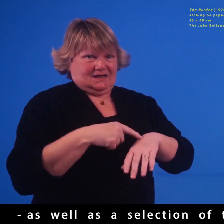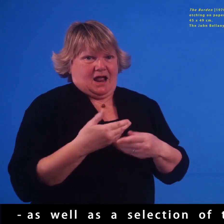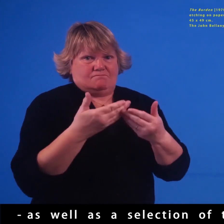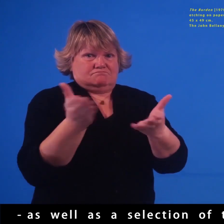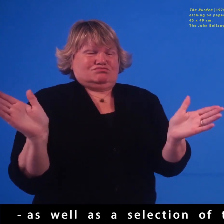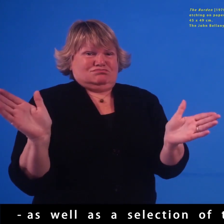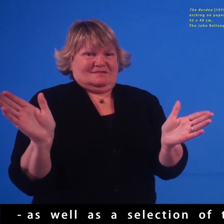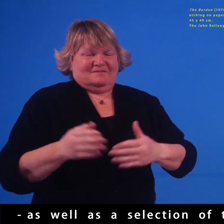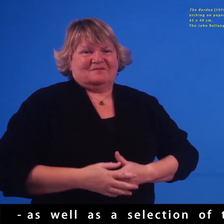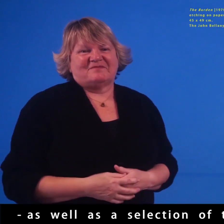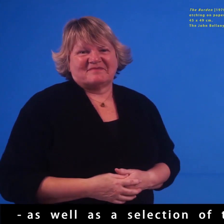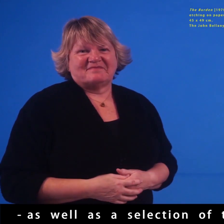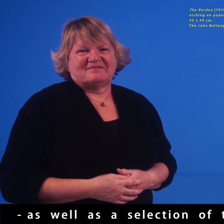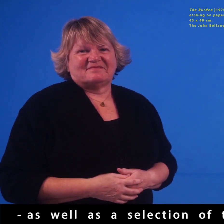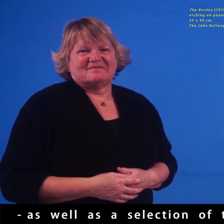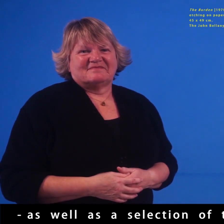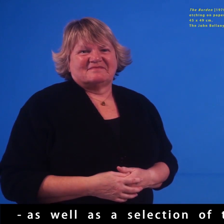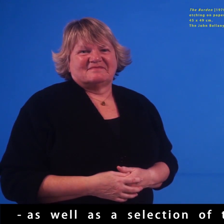time.